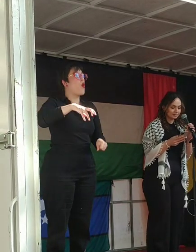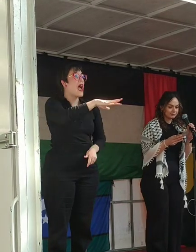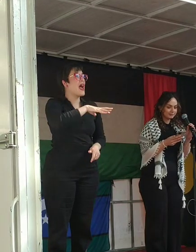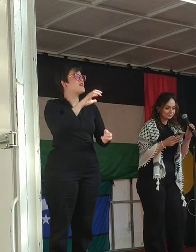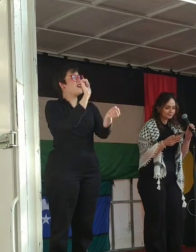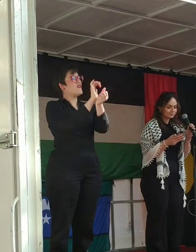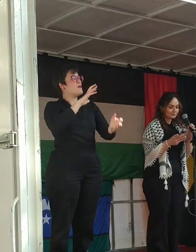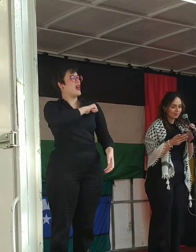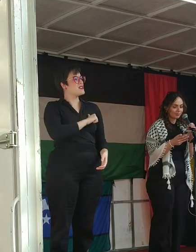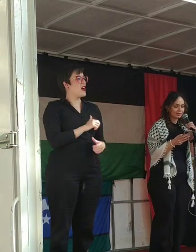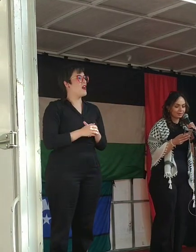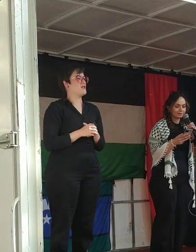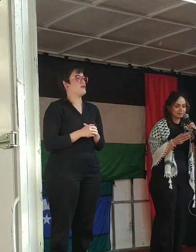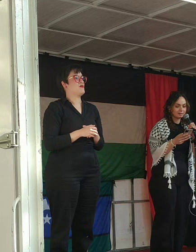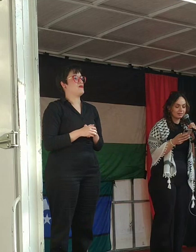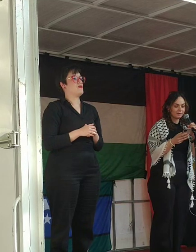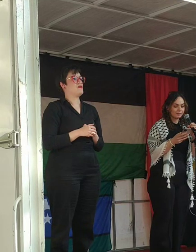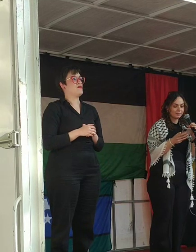Palestine!